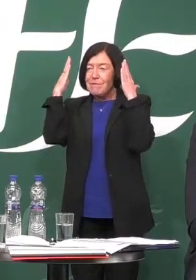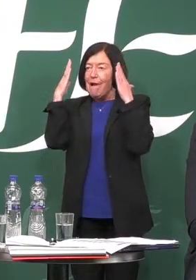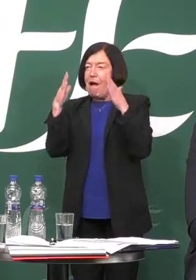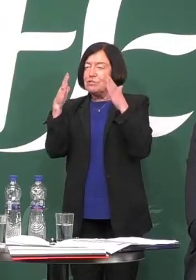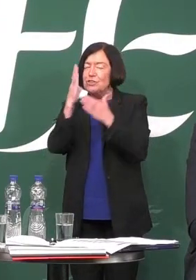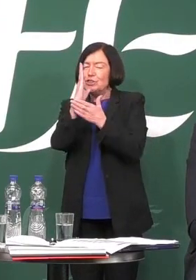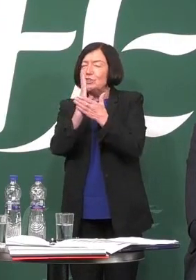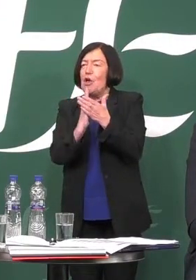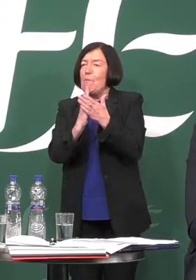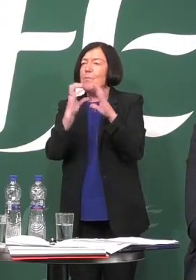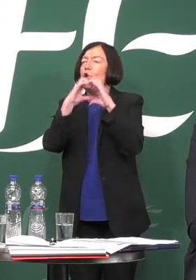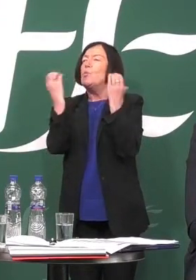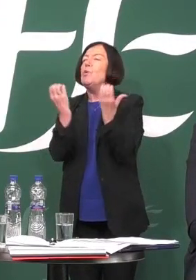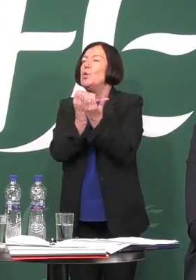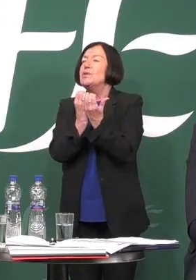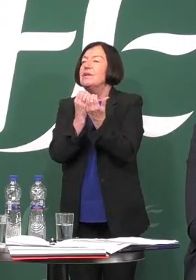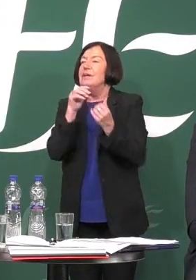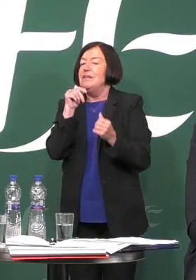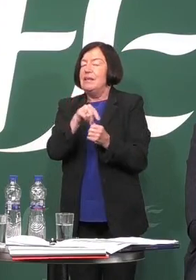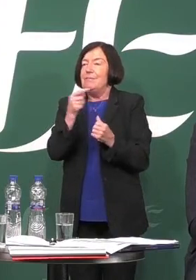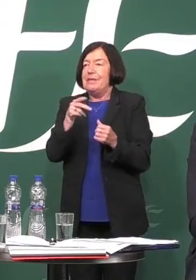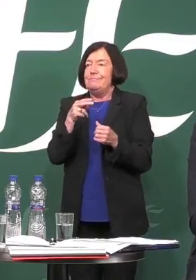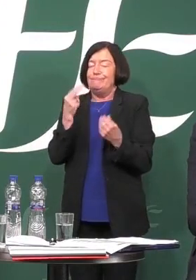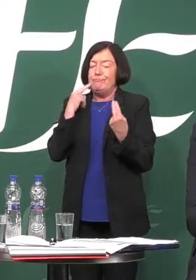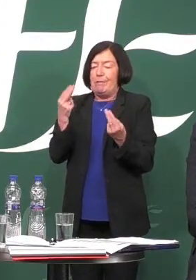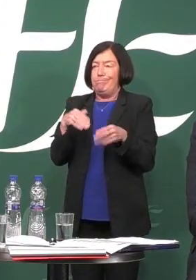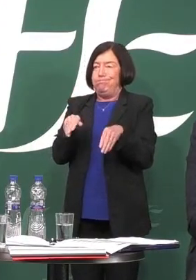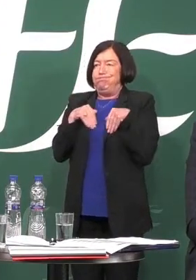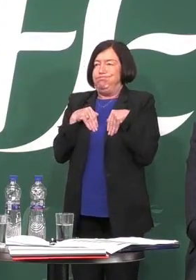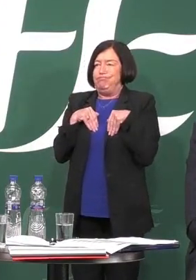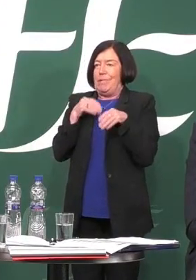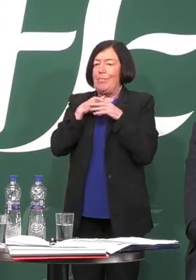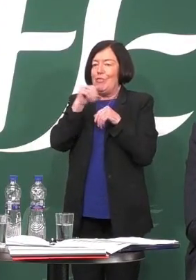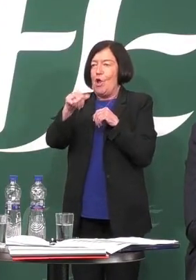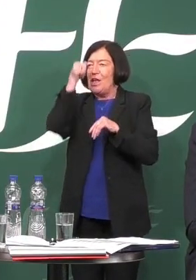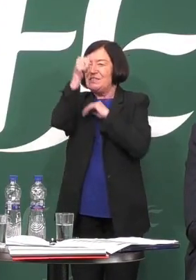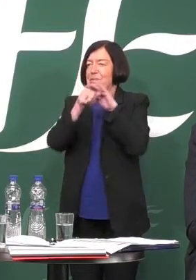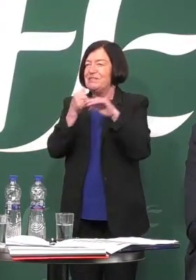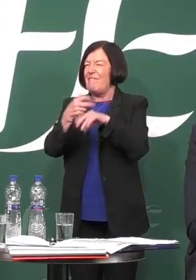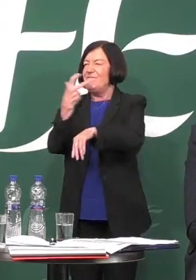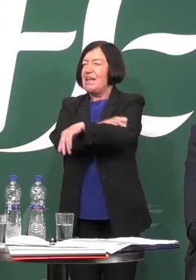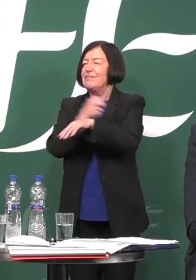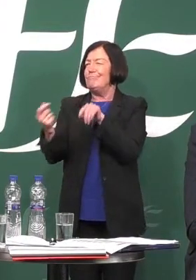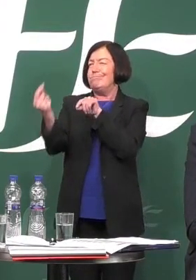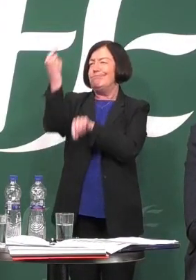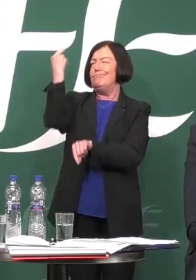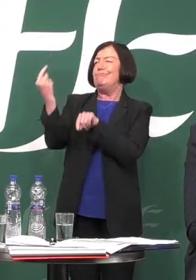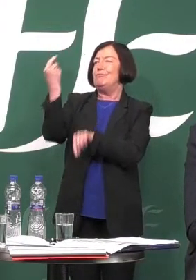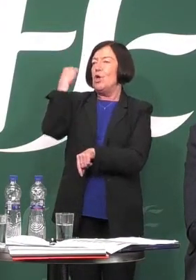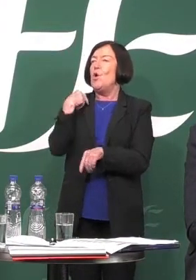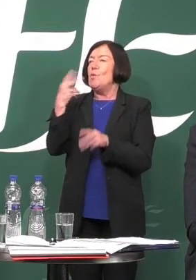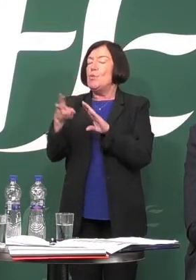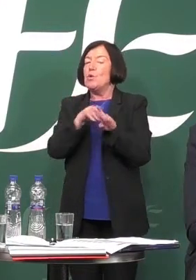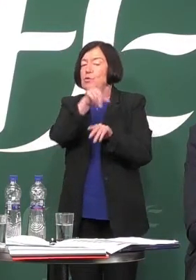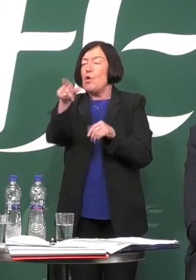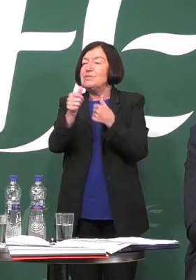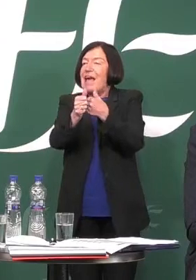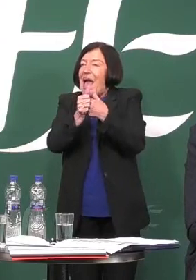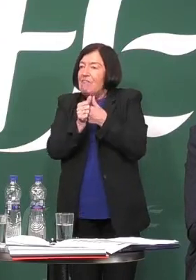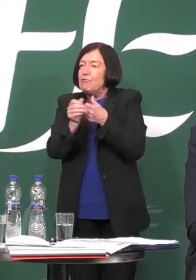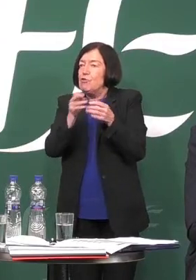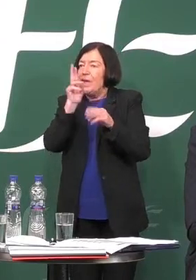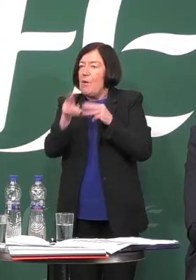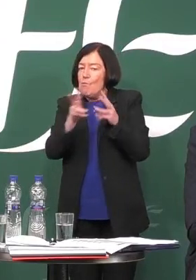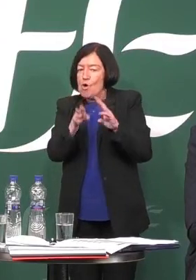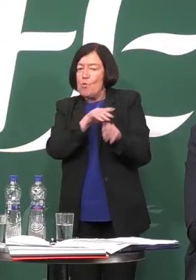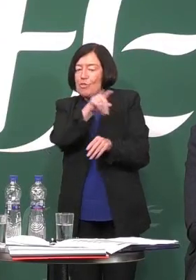some communities there might be a natural resistance based on their own experiences with vaccines and so on. So we've worked with the advocacy groups who can then work